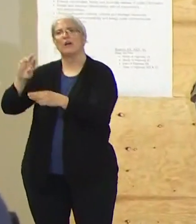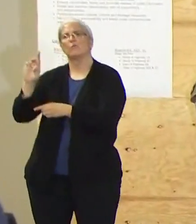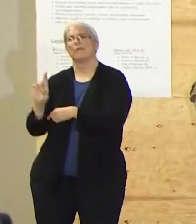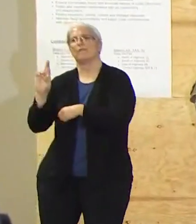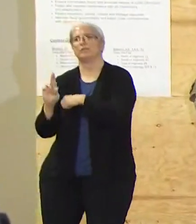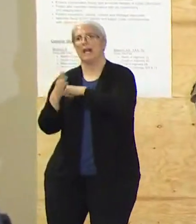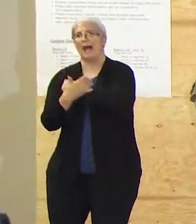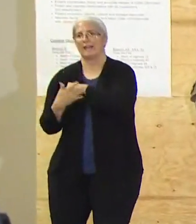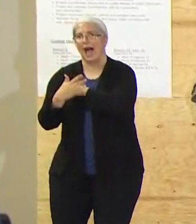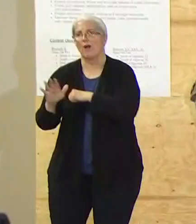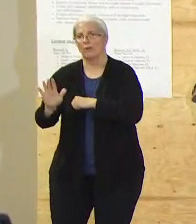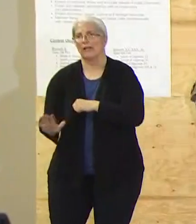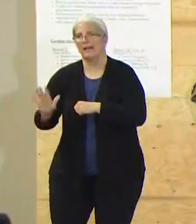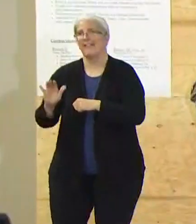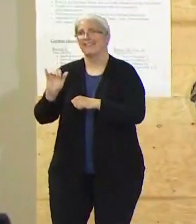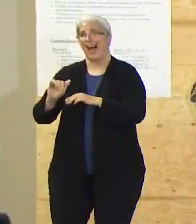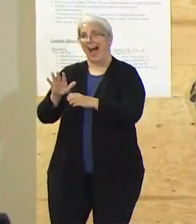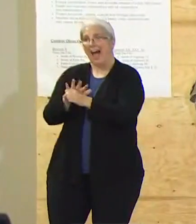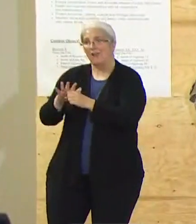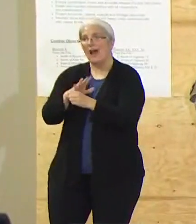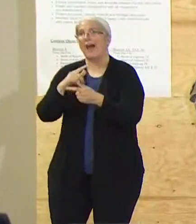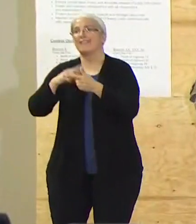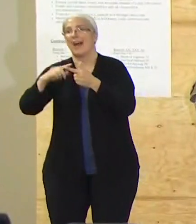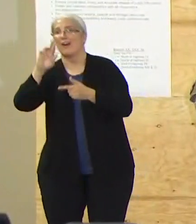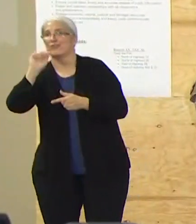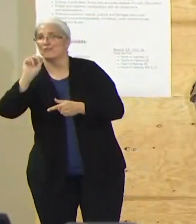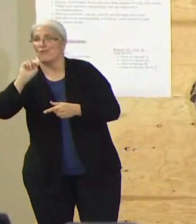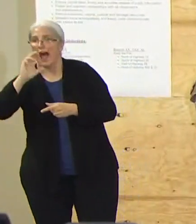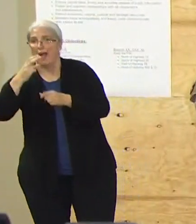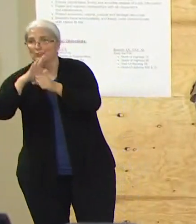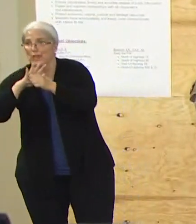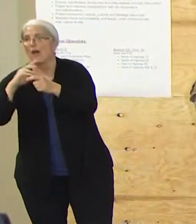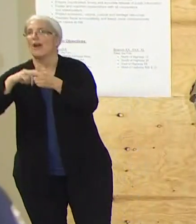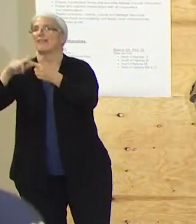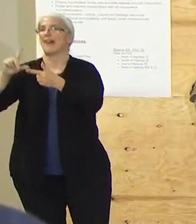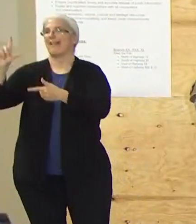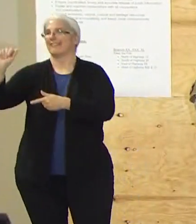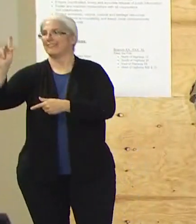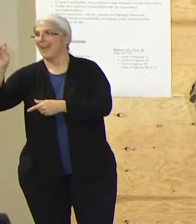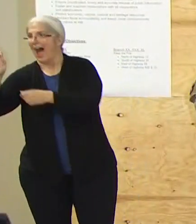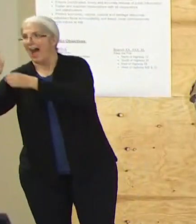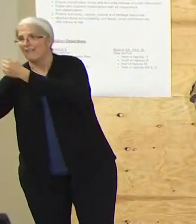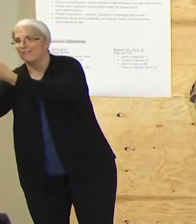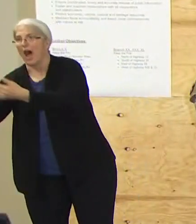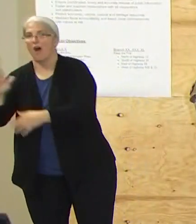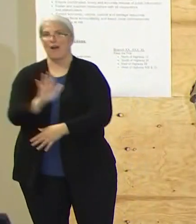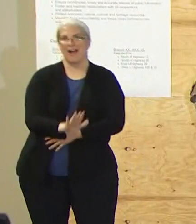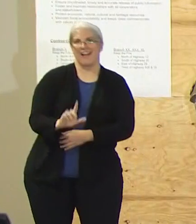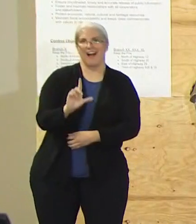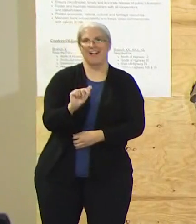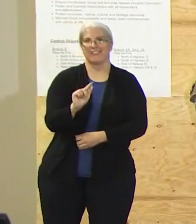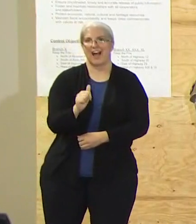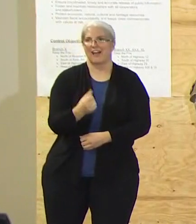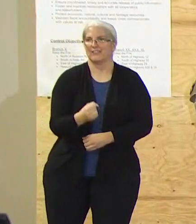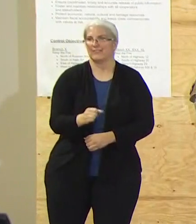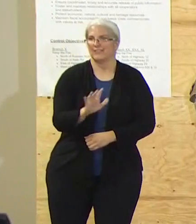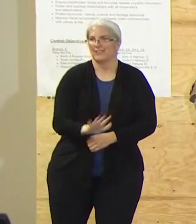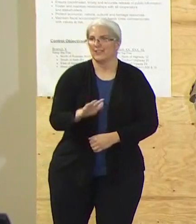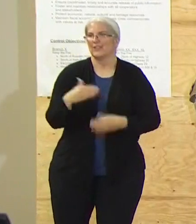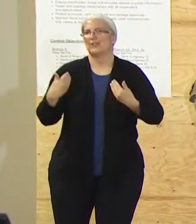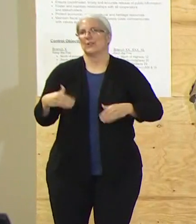the Ranch Fire, the Lake Fire in Los Angeles County. We have substantially made progress on the Apple